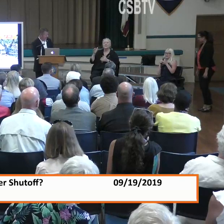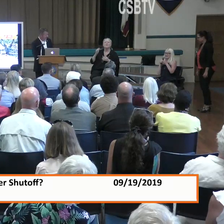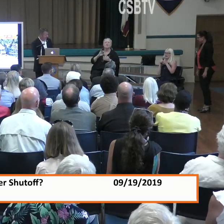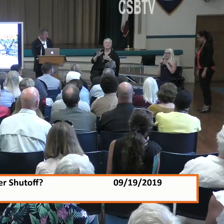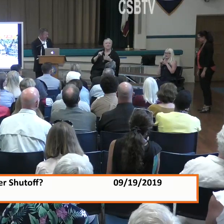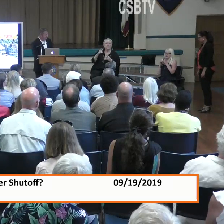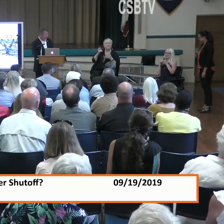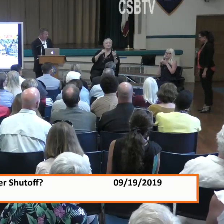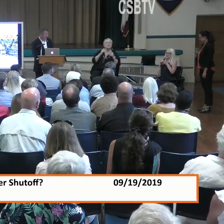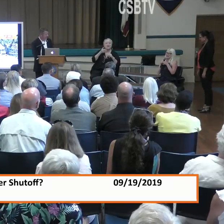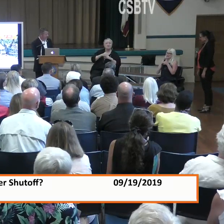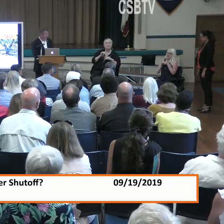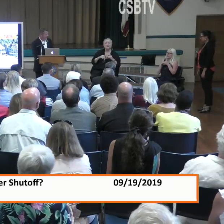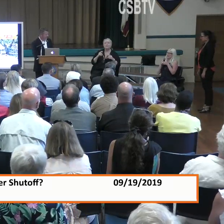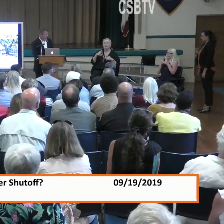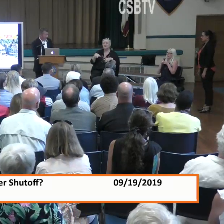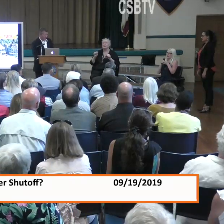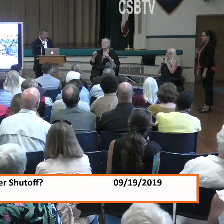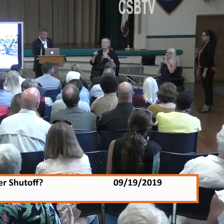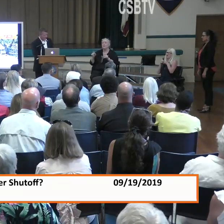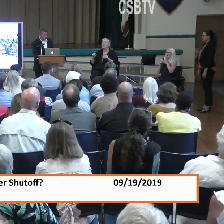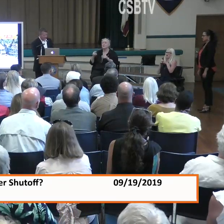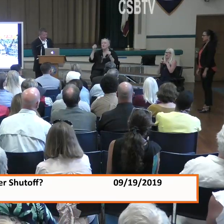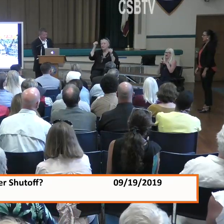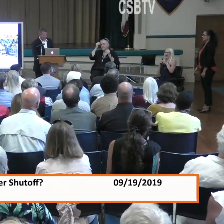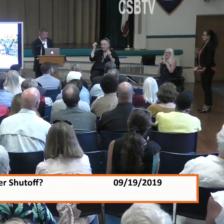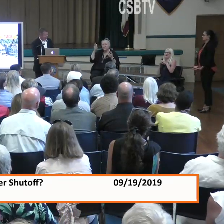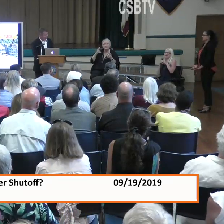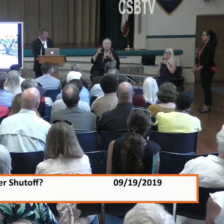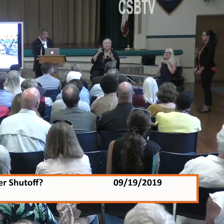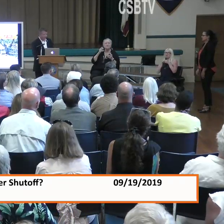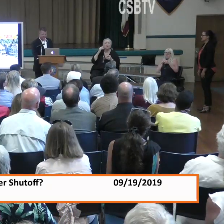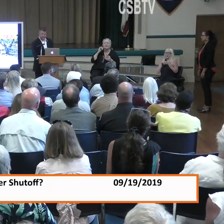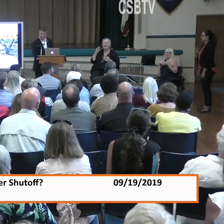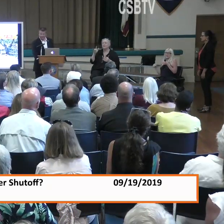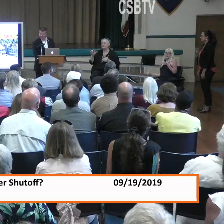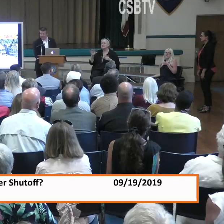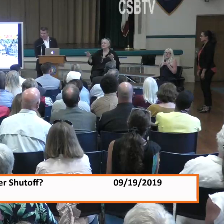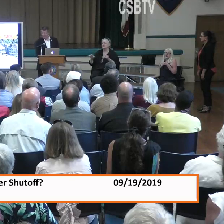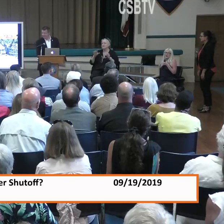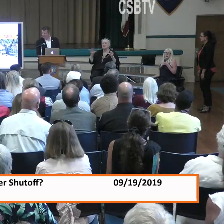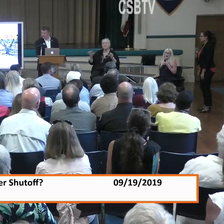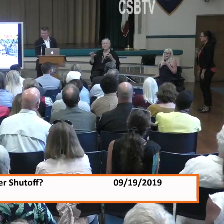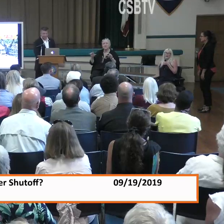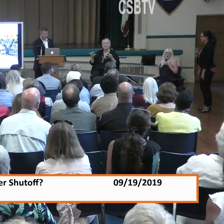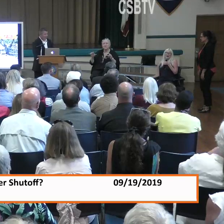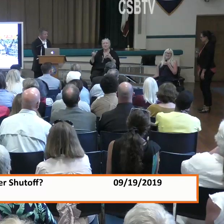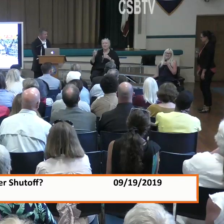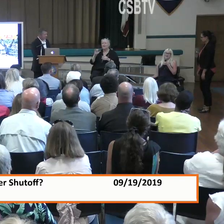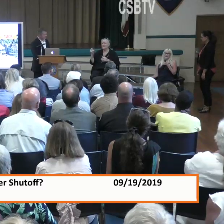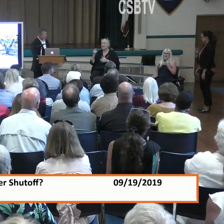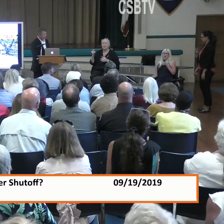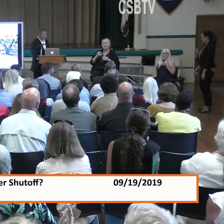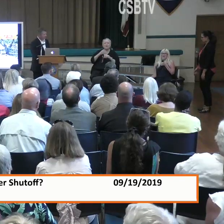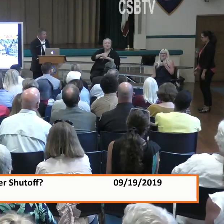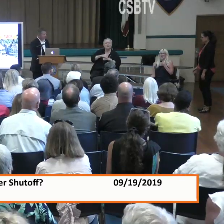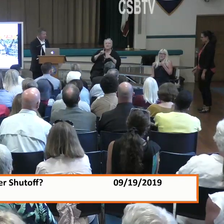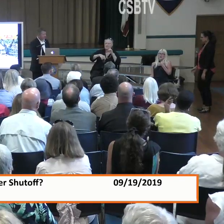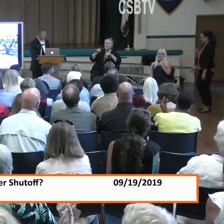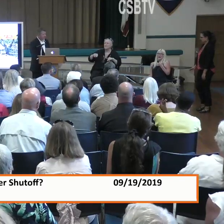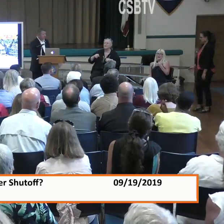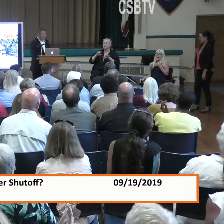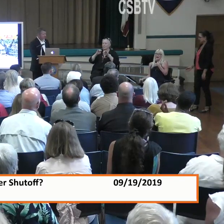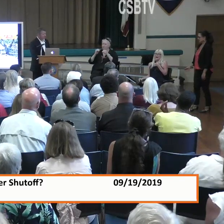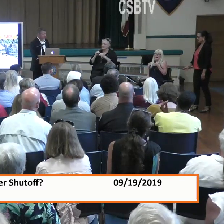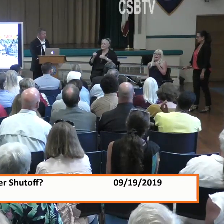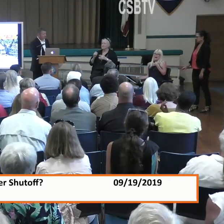for questions afterwards. But I just wanted to take this opportunity to let all of you know what ILRC is doing as kind of the only cross-disability organization